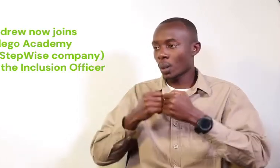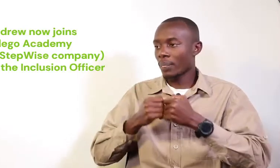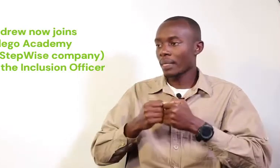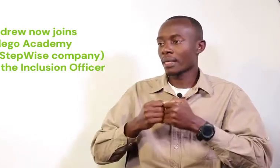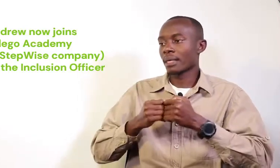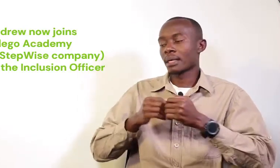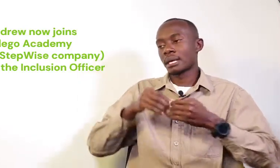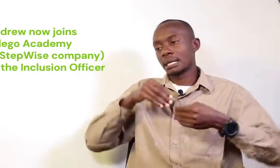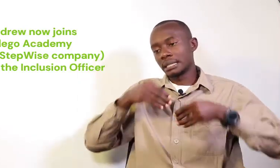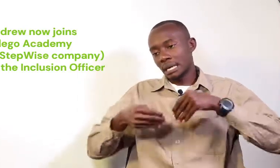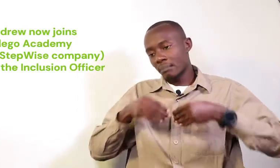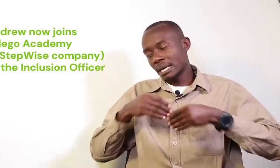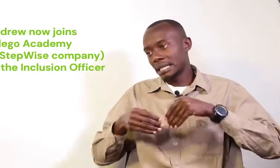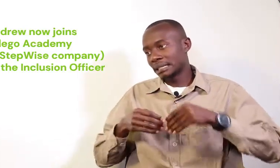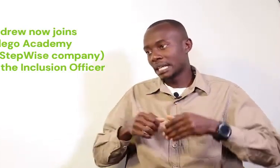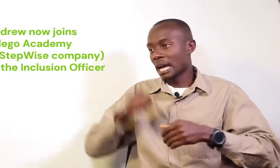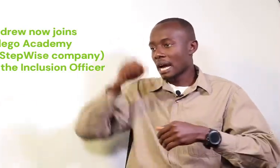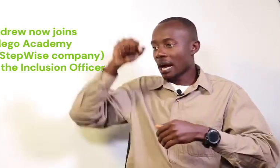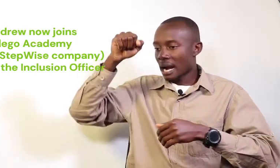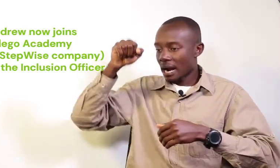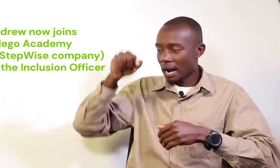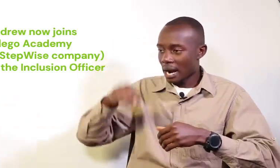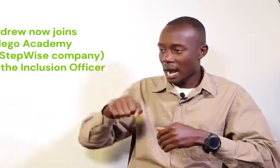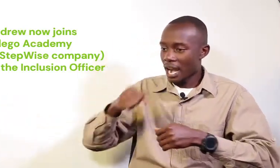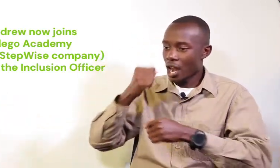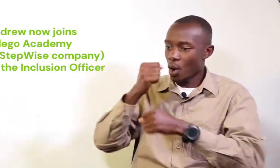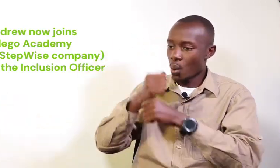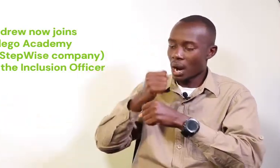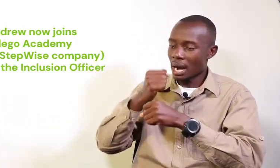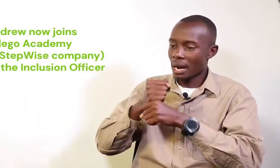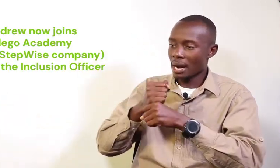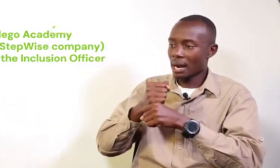person with disability can work